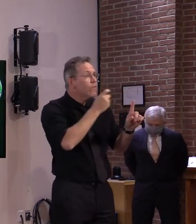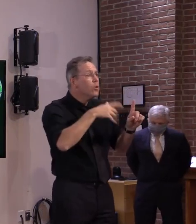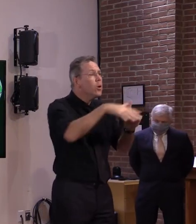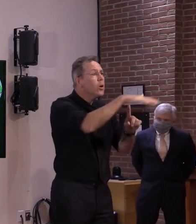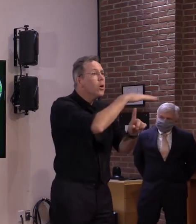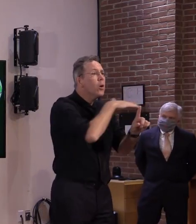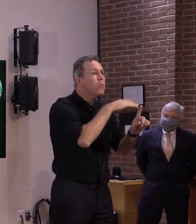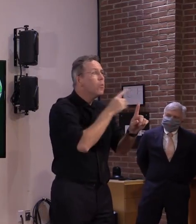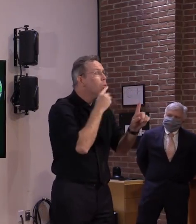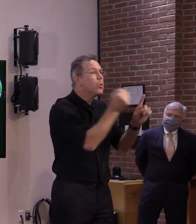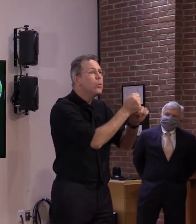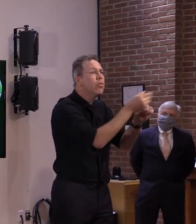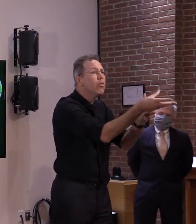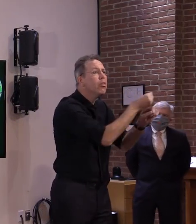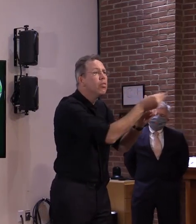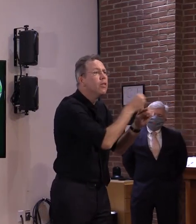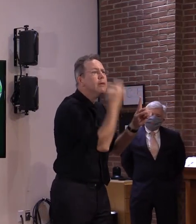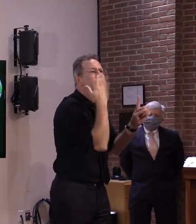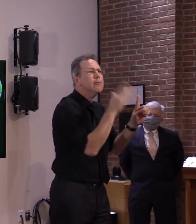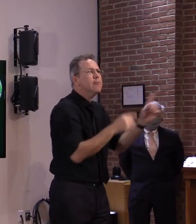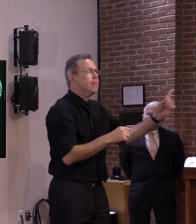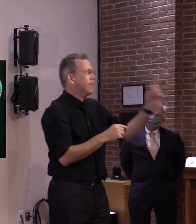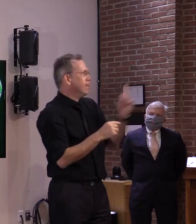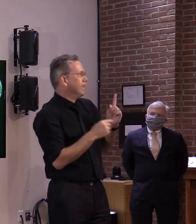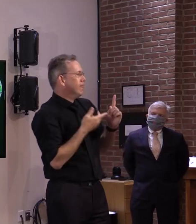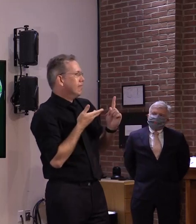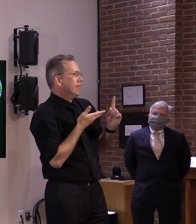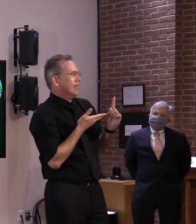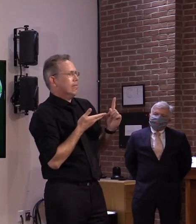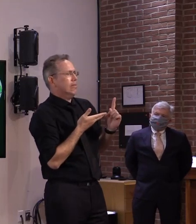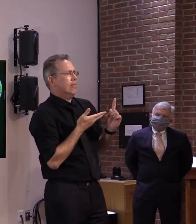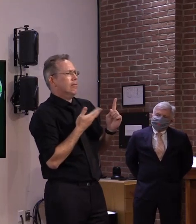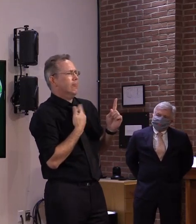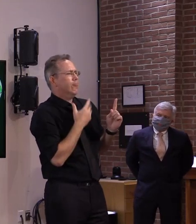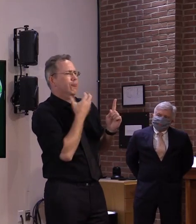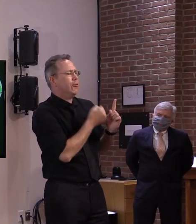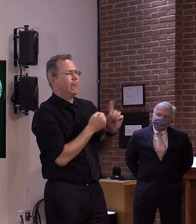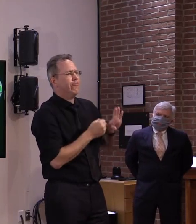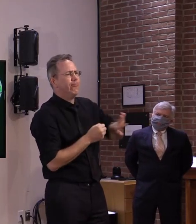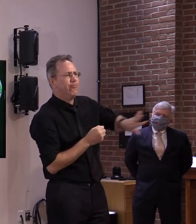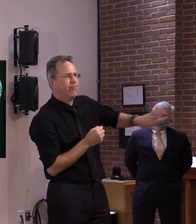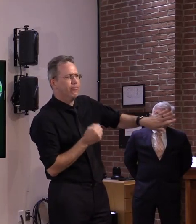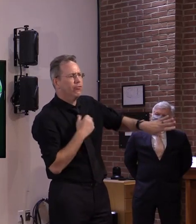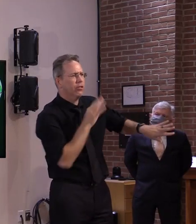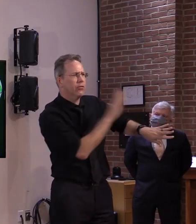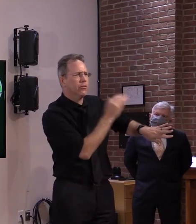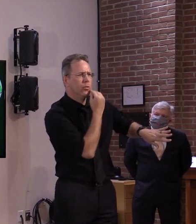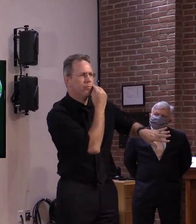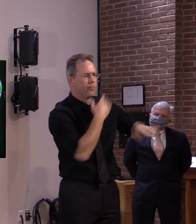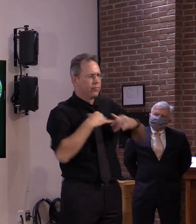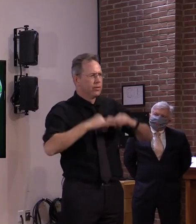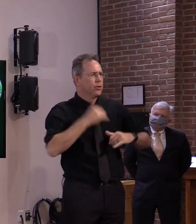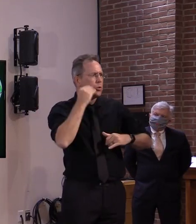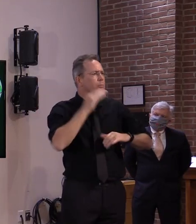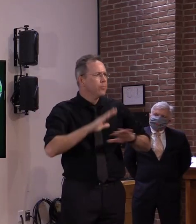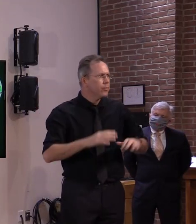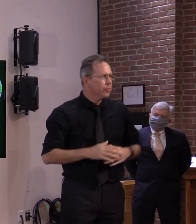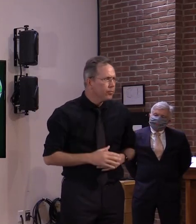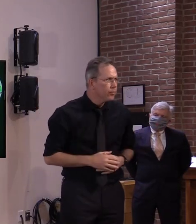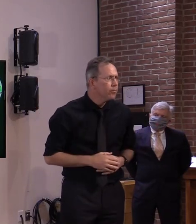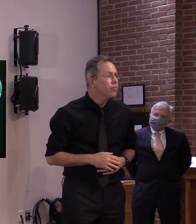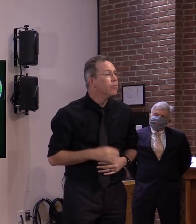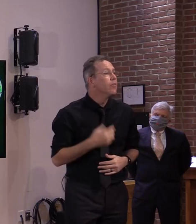to understand what their potential infection status is at any given point in time, even if they've had a test